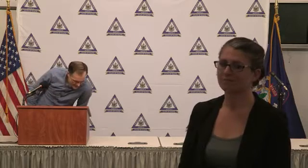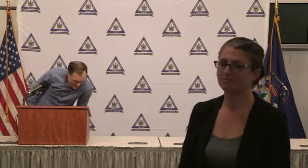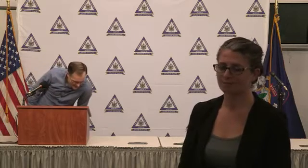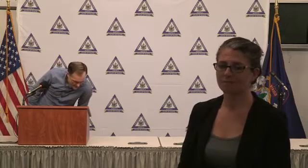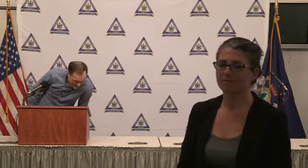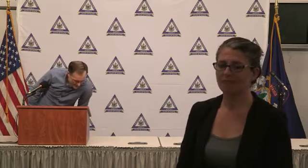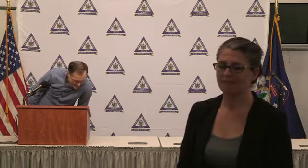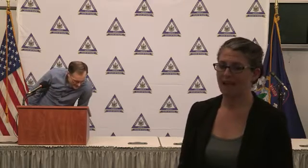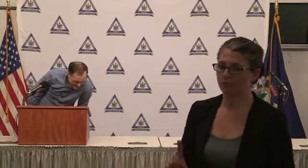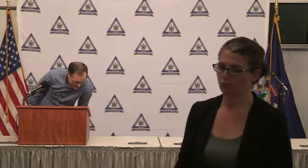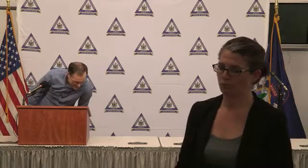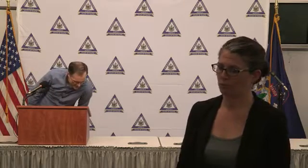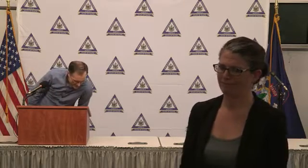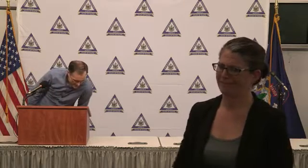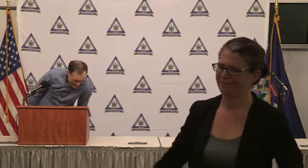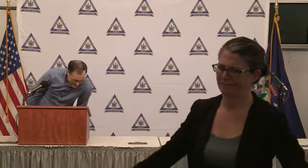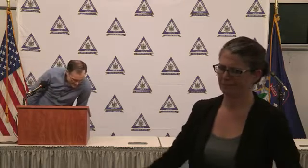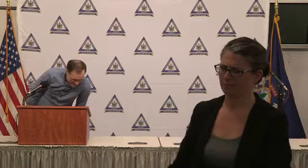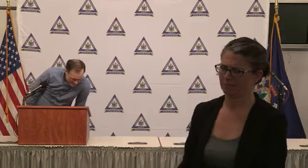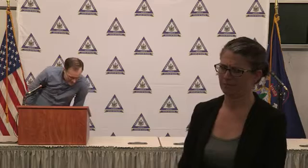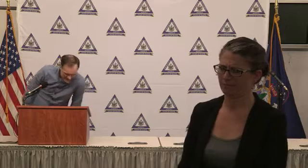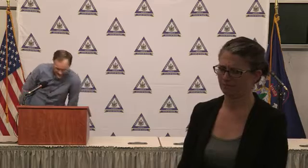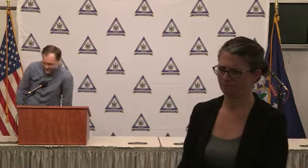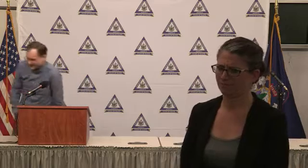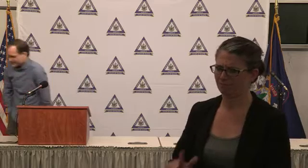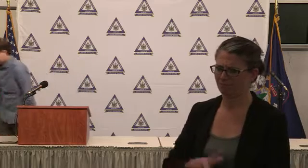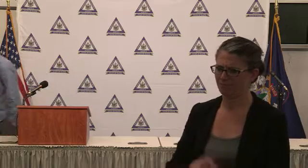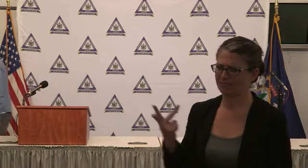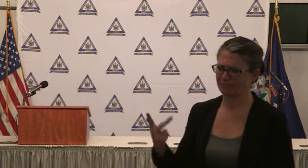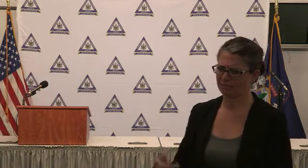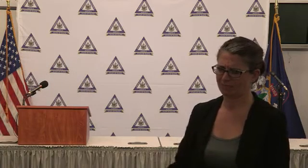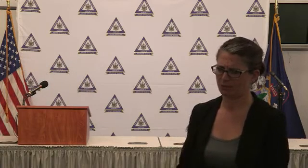*0300, you can mute your phone by pressing *6.